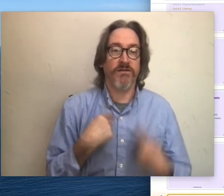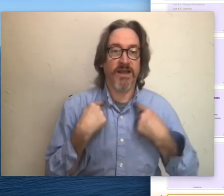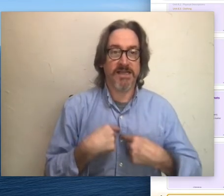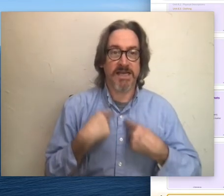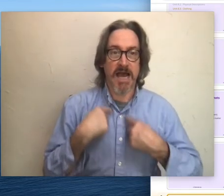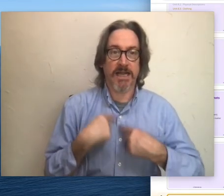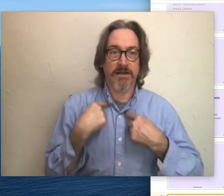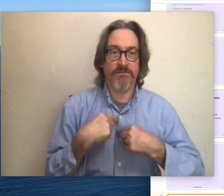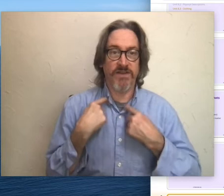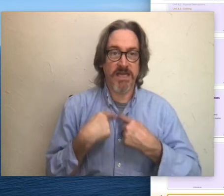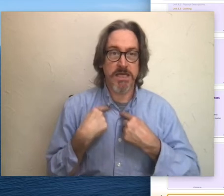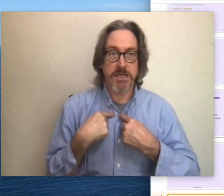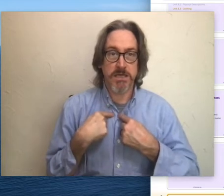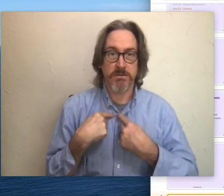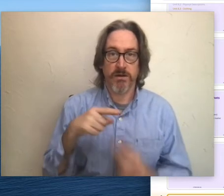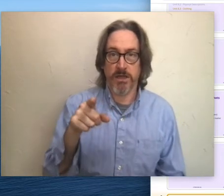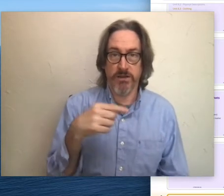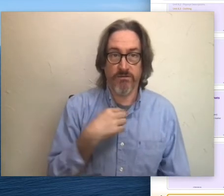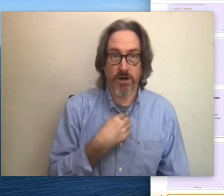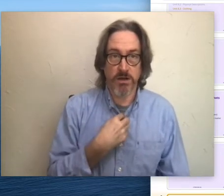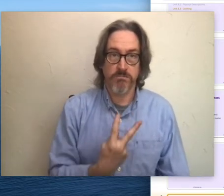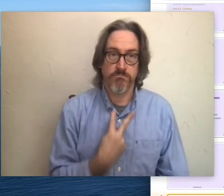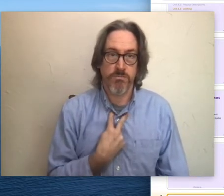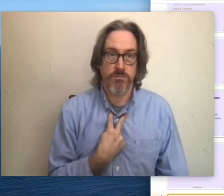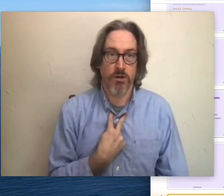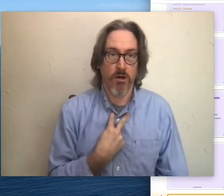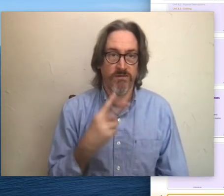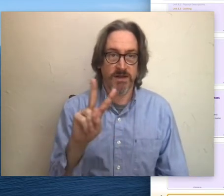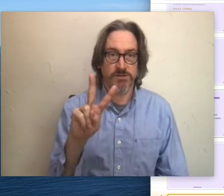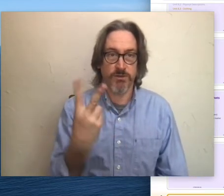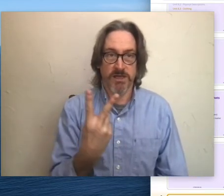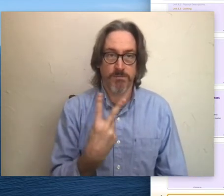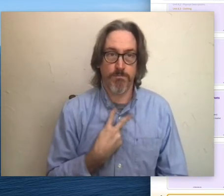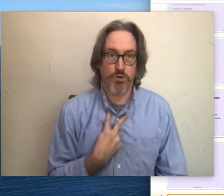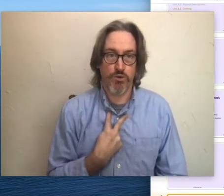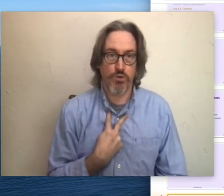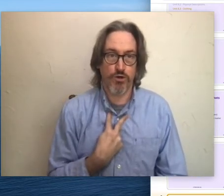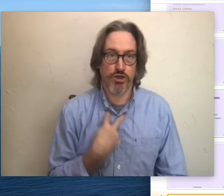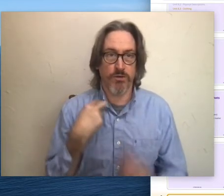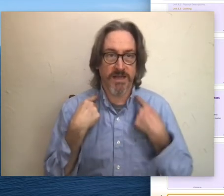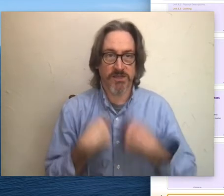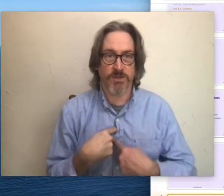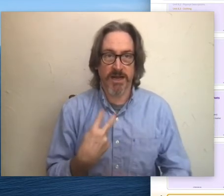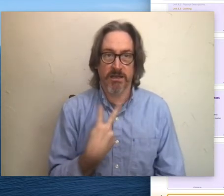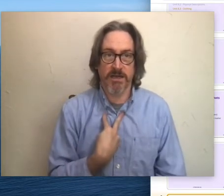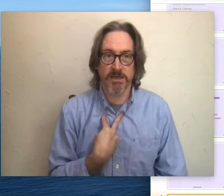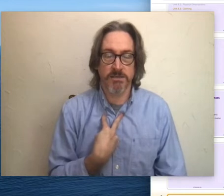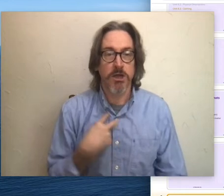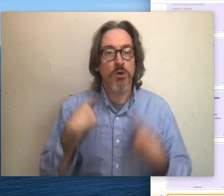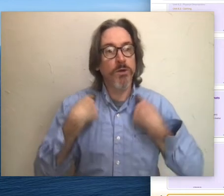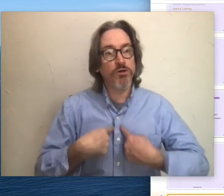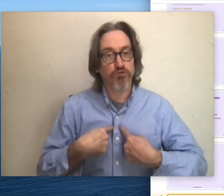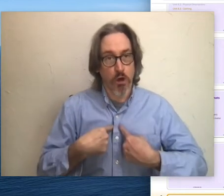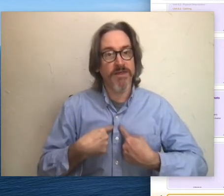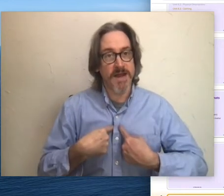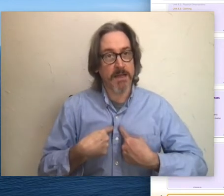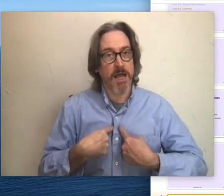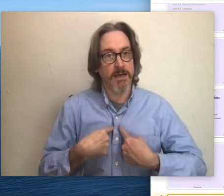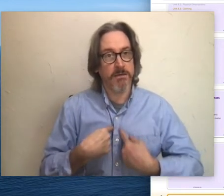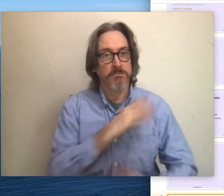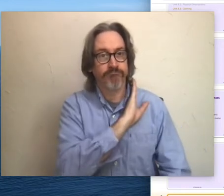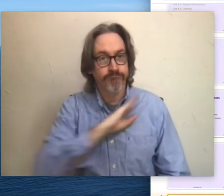also, if it's got like a V in the front, they'll oftentimes do this to show that that's what the neckline does. We will draw